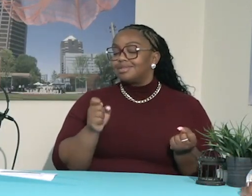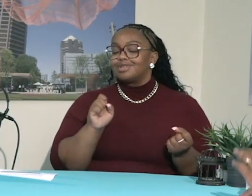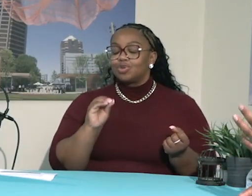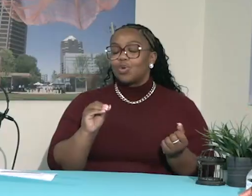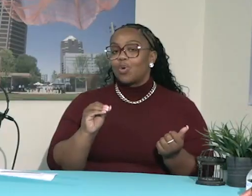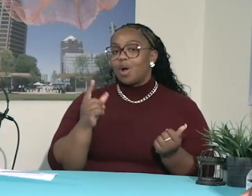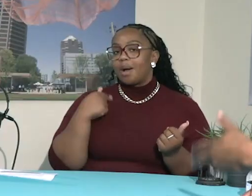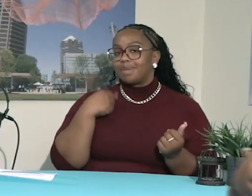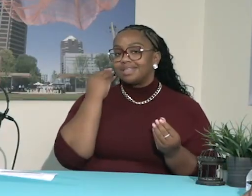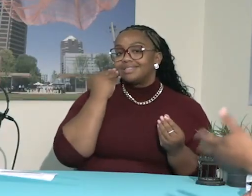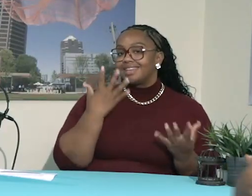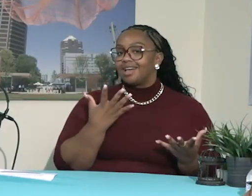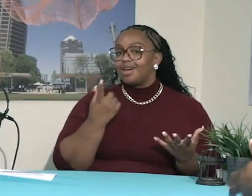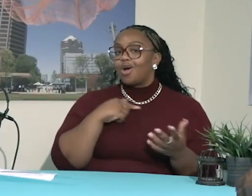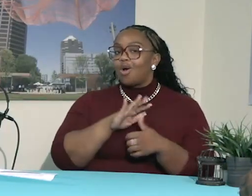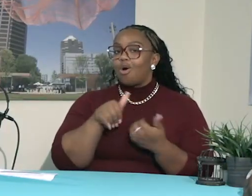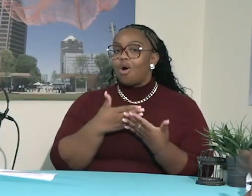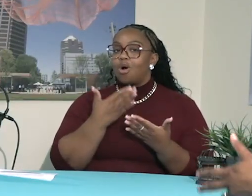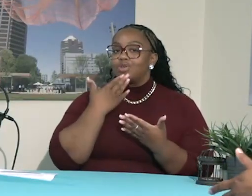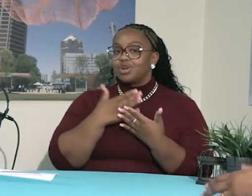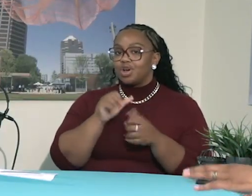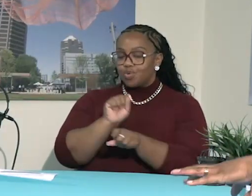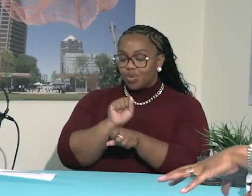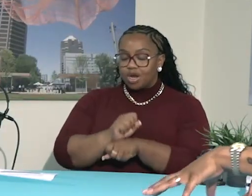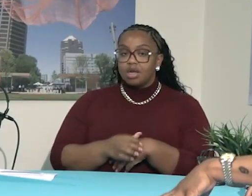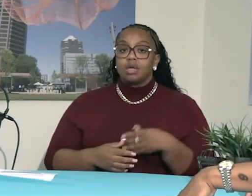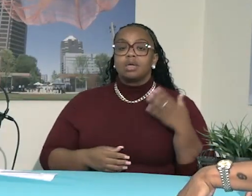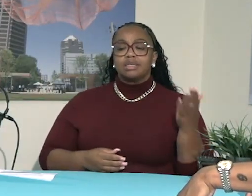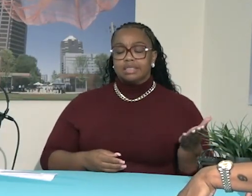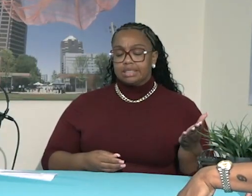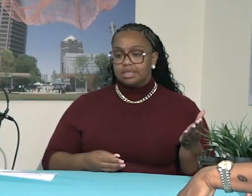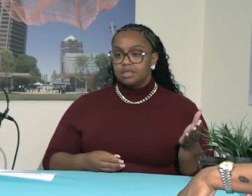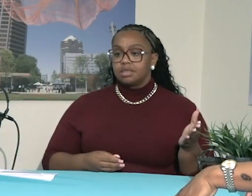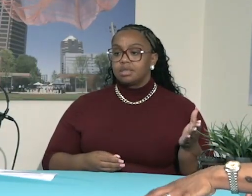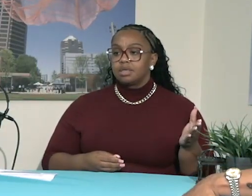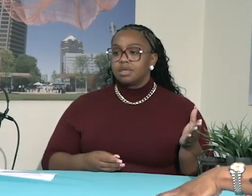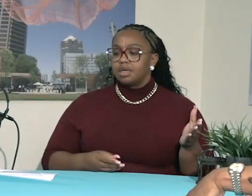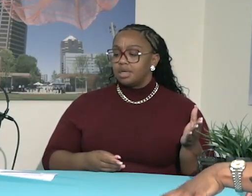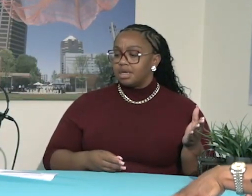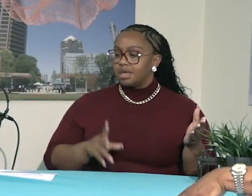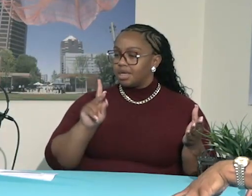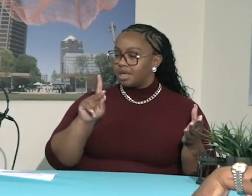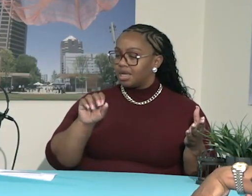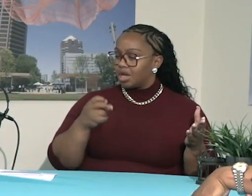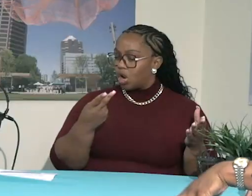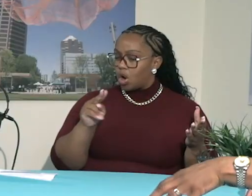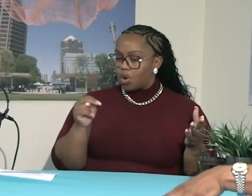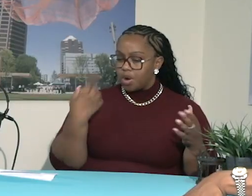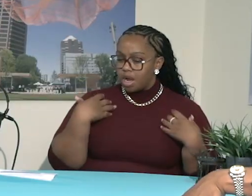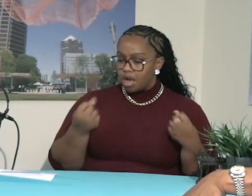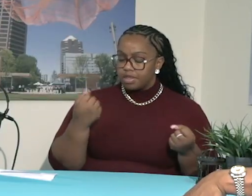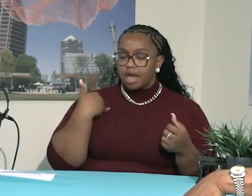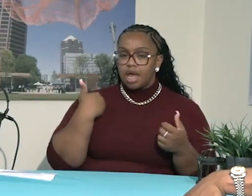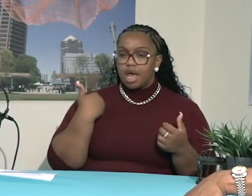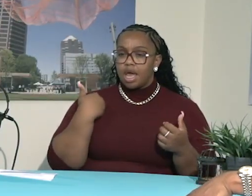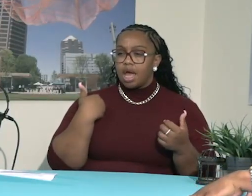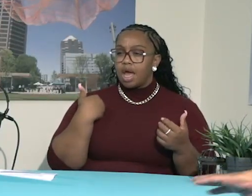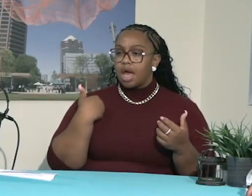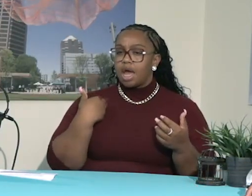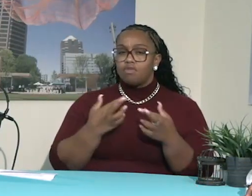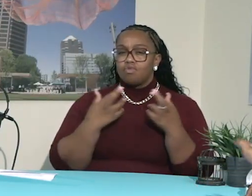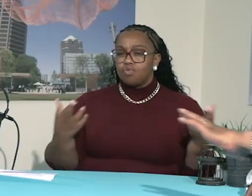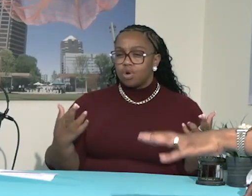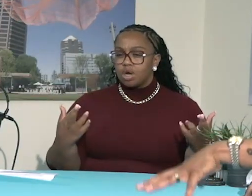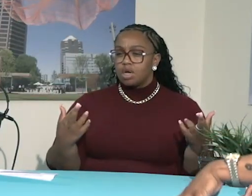shouldn't bring it up because I can't speak to it confidently. Yeah. But they do have an initiative. I think it's called like 5 and 5. There's a couple of zip codes To that